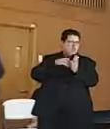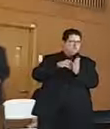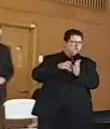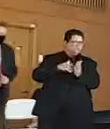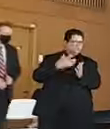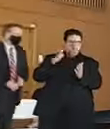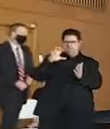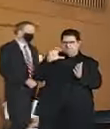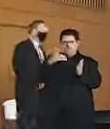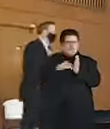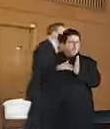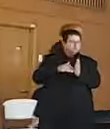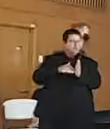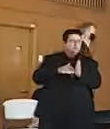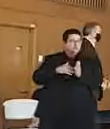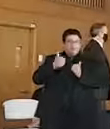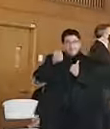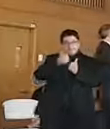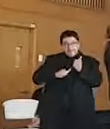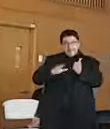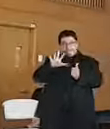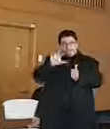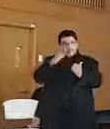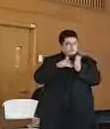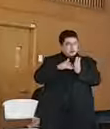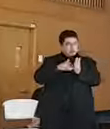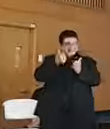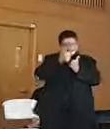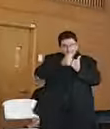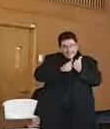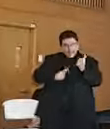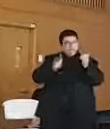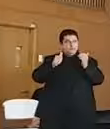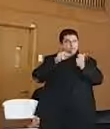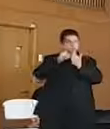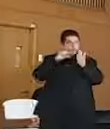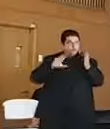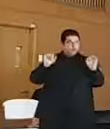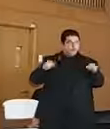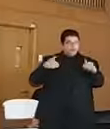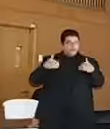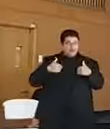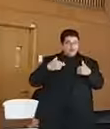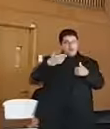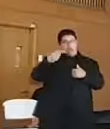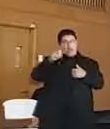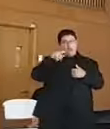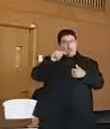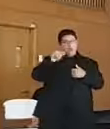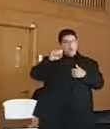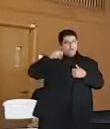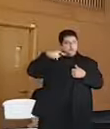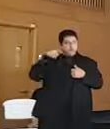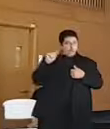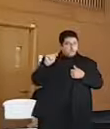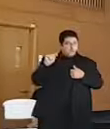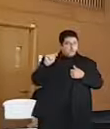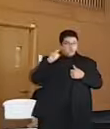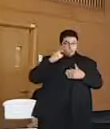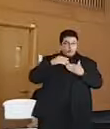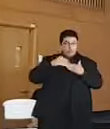With $500,000, every child can have hotspot broadband connectivity with the highest level of support for the entire school